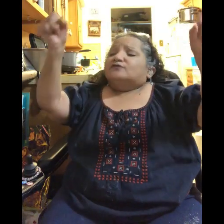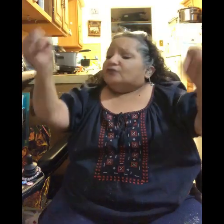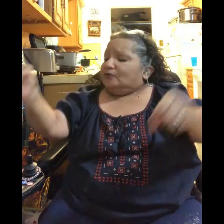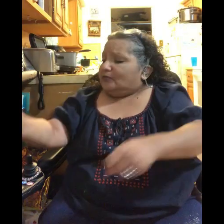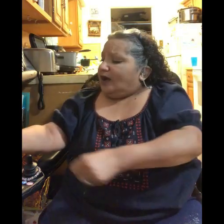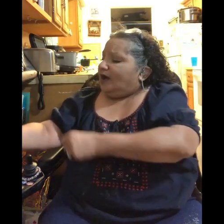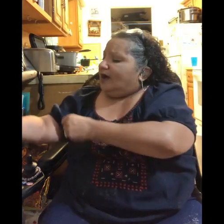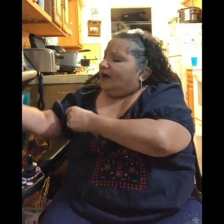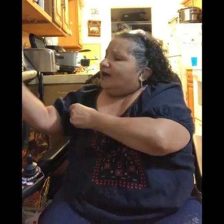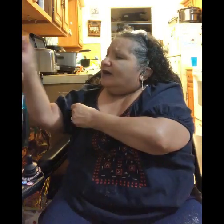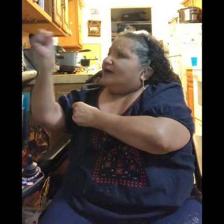your